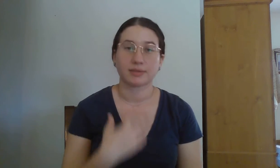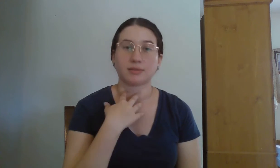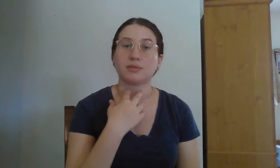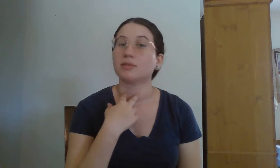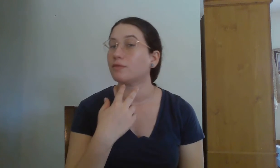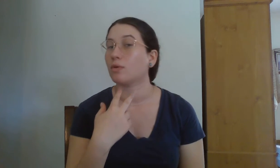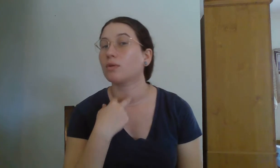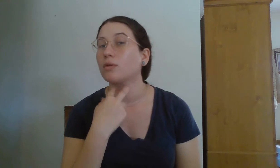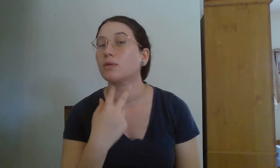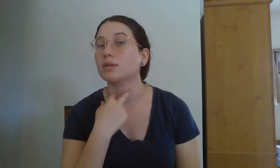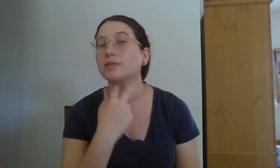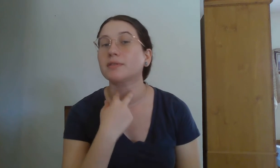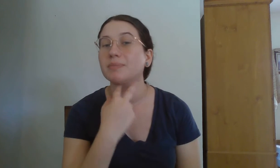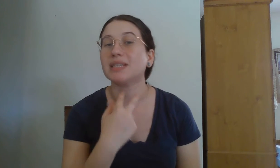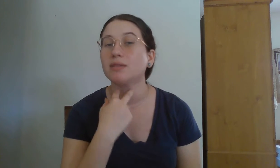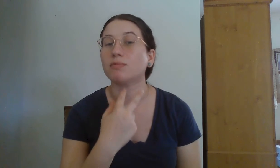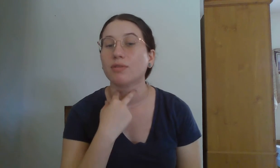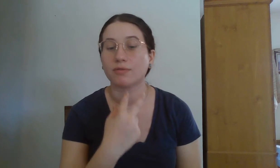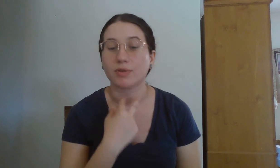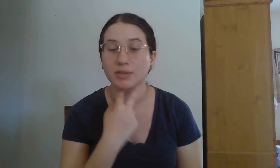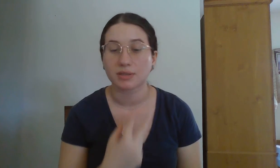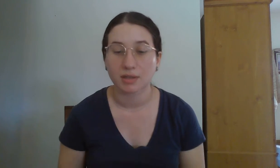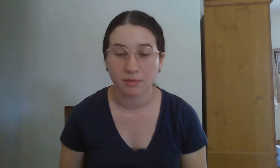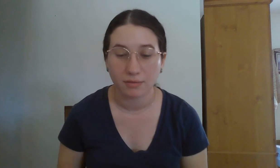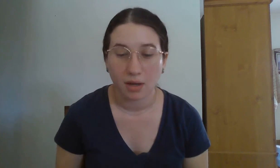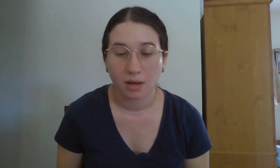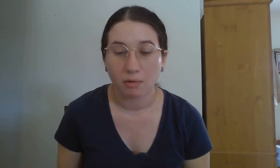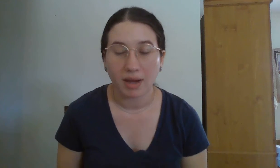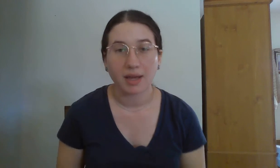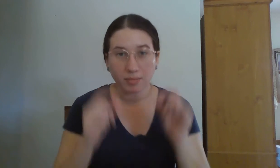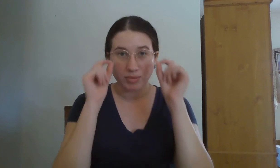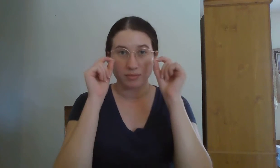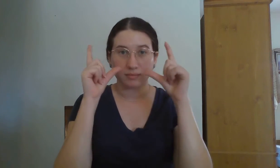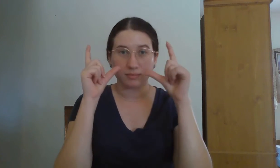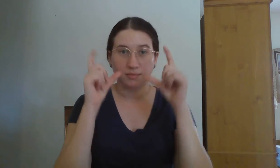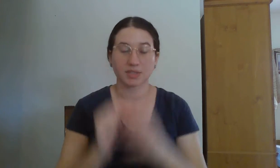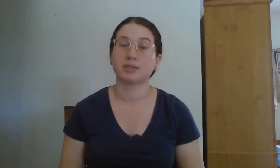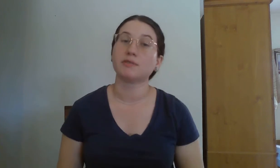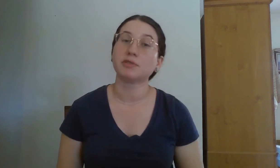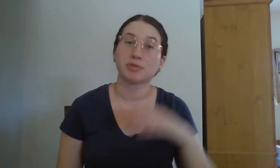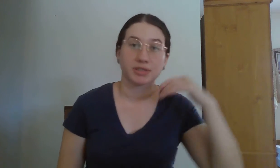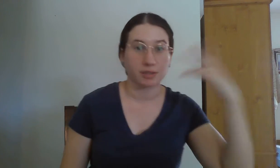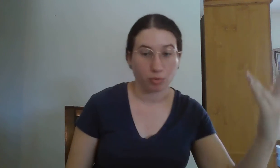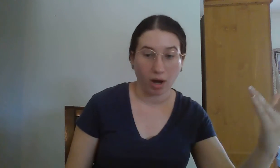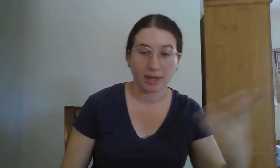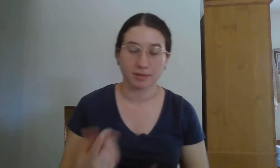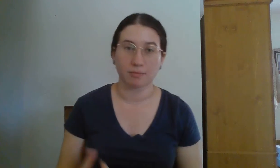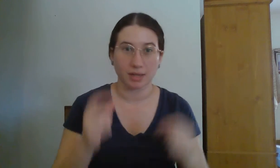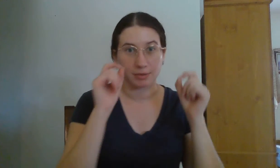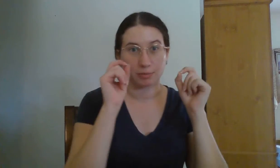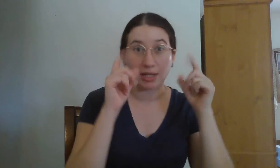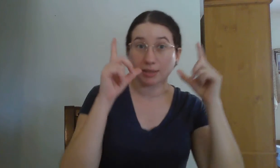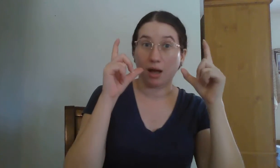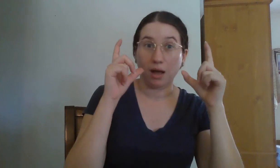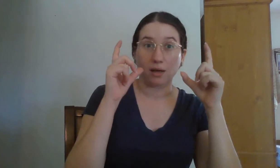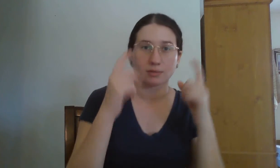in, vocal cords, speaking with your voice and stuff. Wake up. There's a difference between surprise and wake up. Surprise, I'll shove